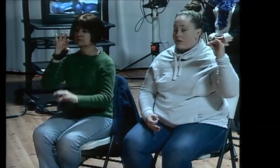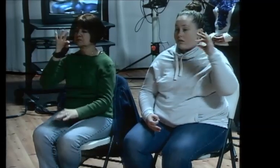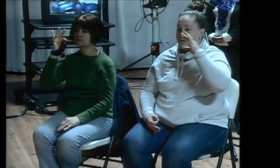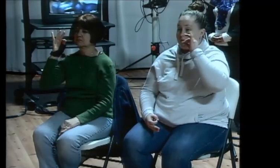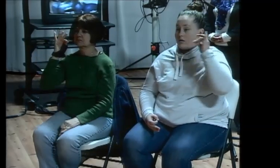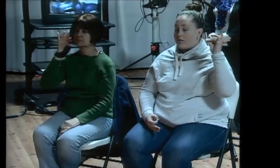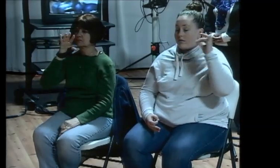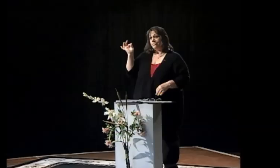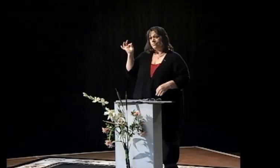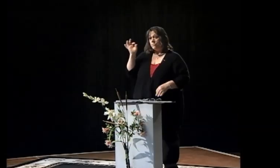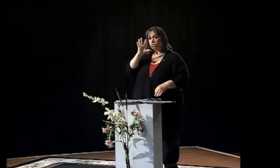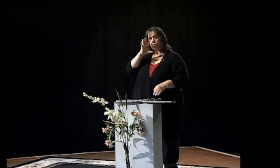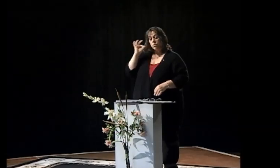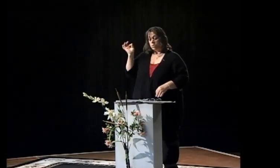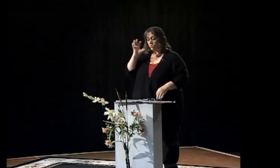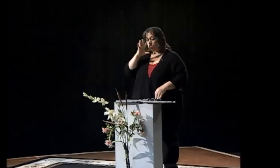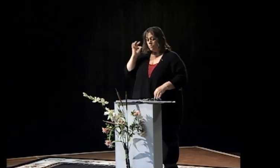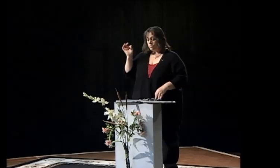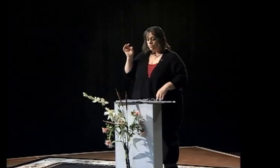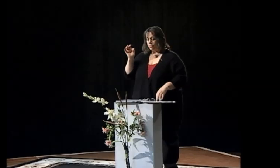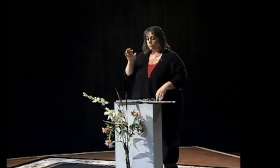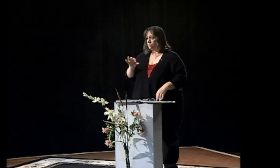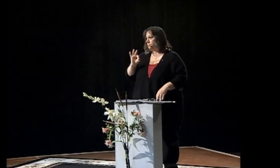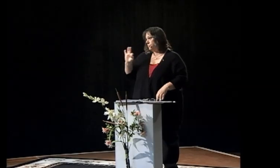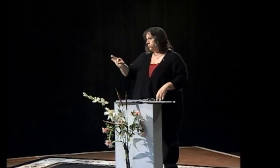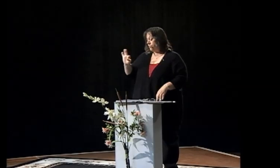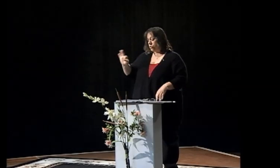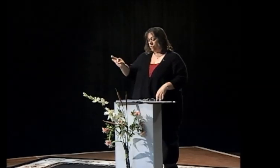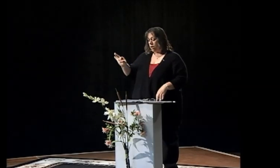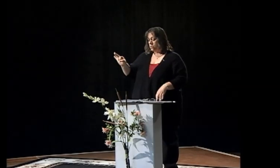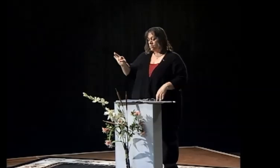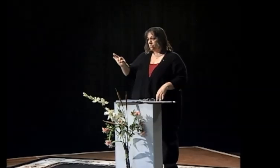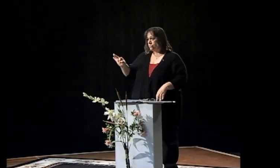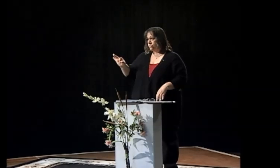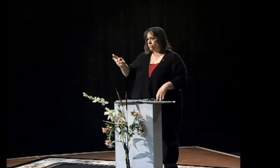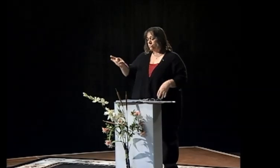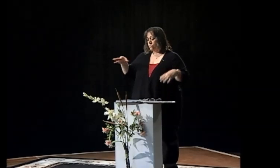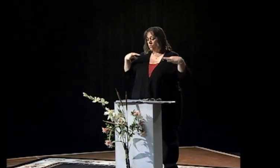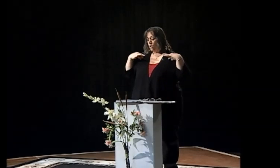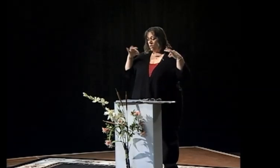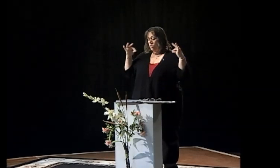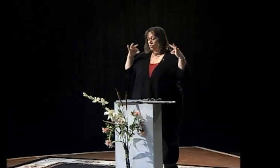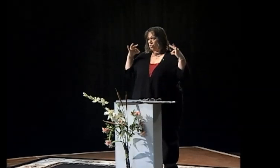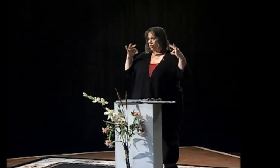Cat, it's the whiskers. French fries. Shirt.